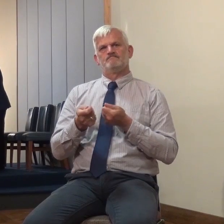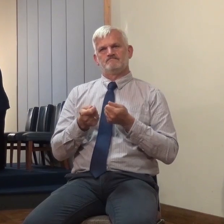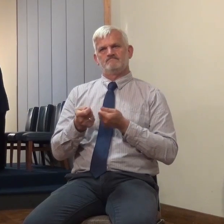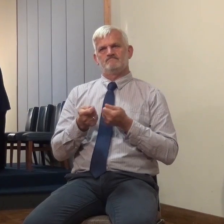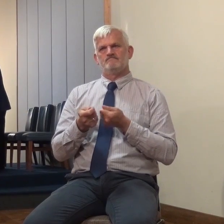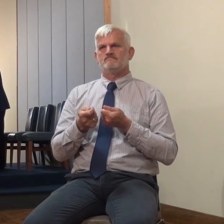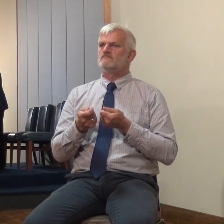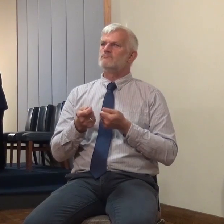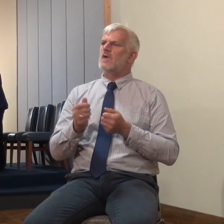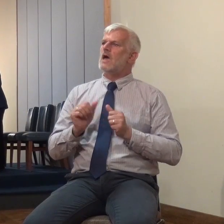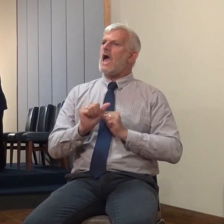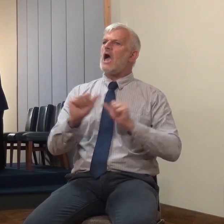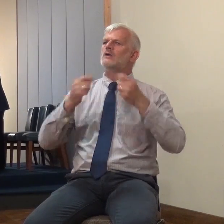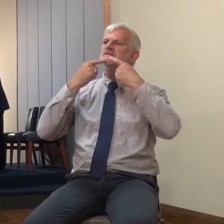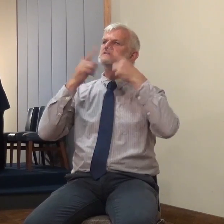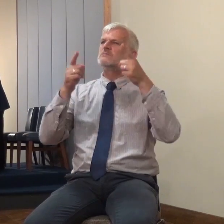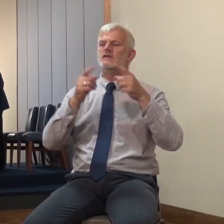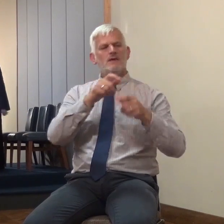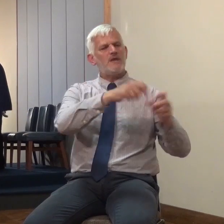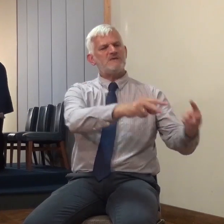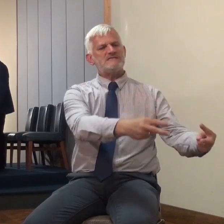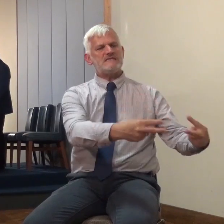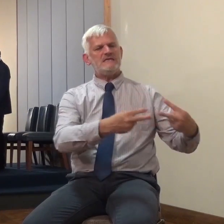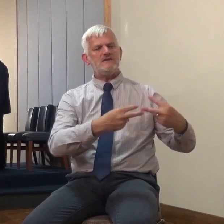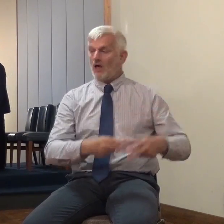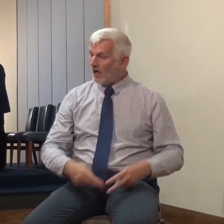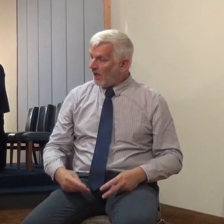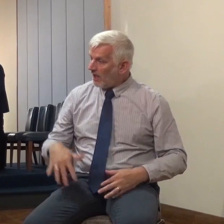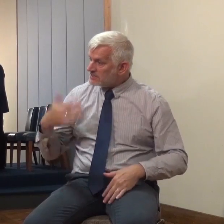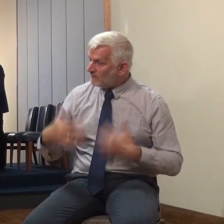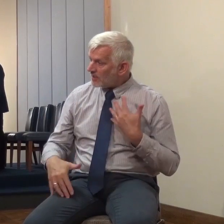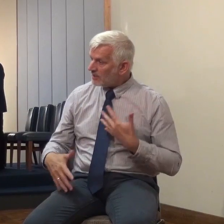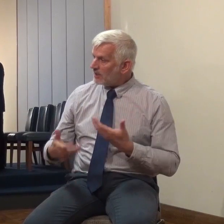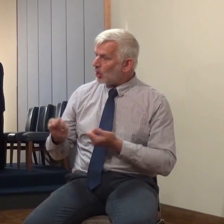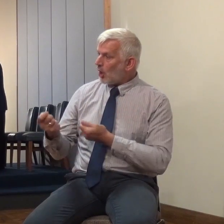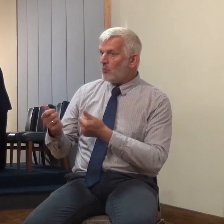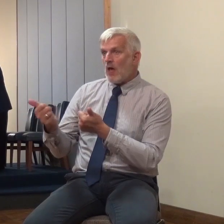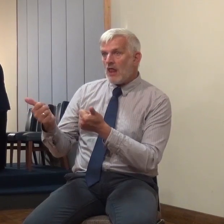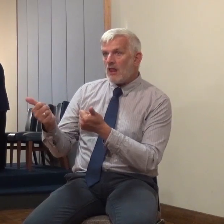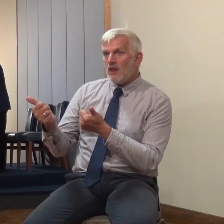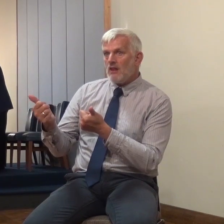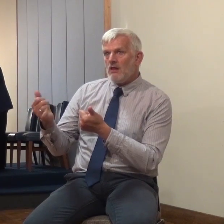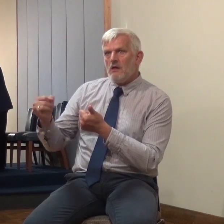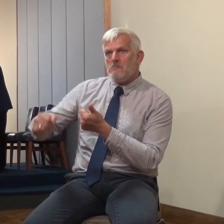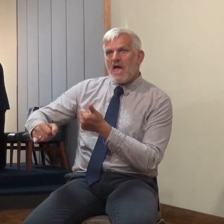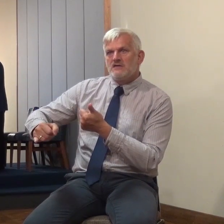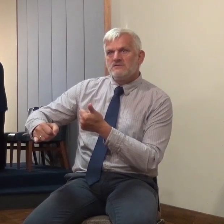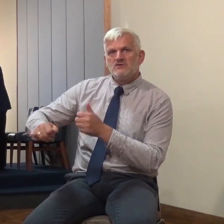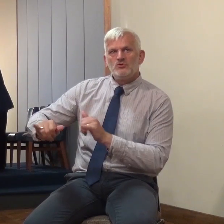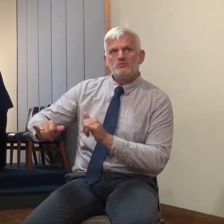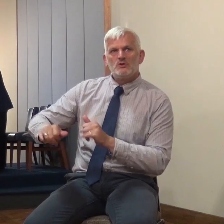unbelieving world in how we deal with these afflictions and difficulties? Or are we worse than unbelievers?